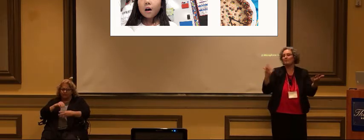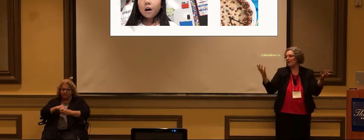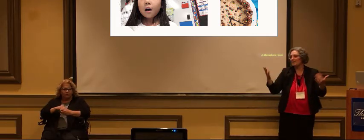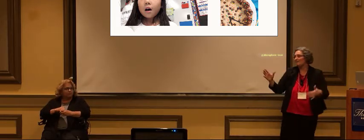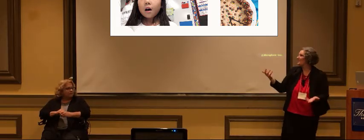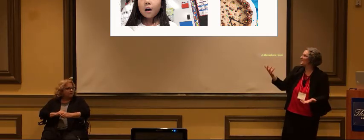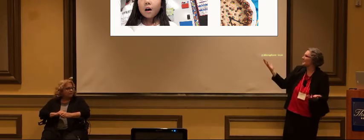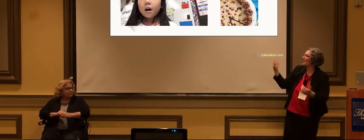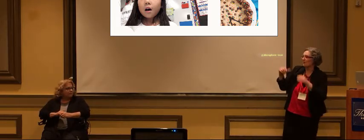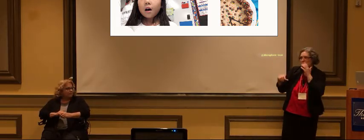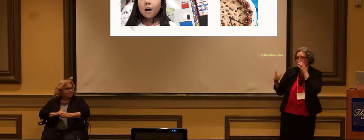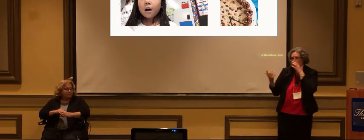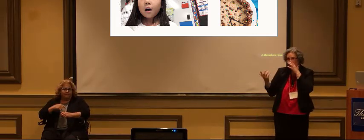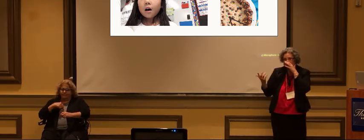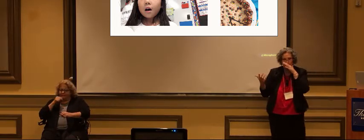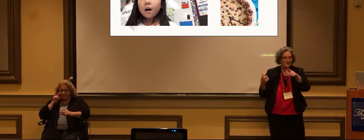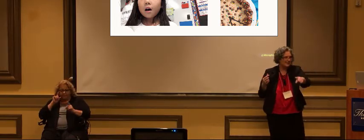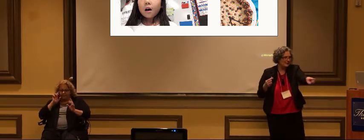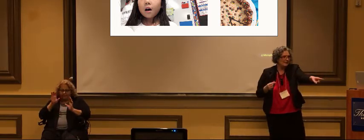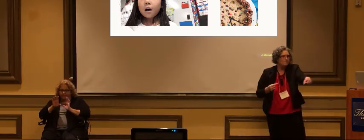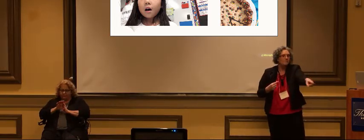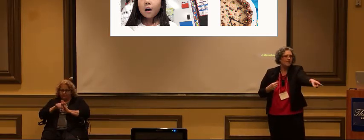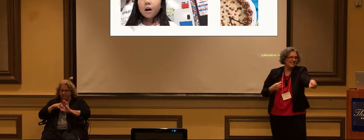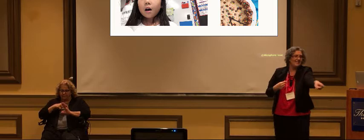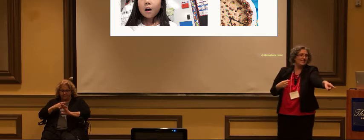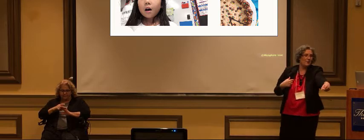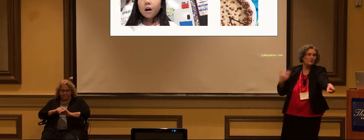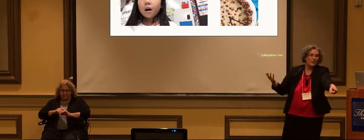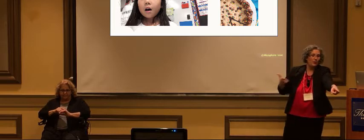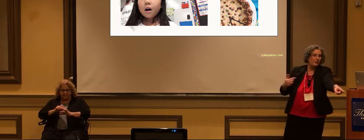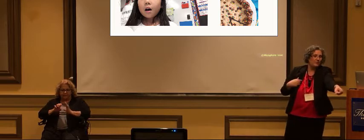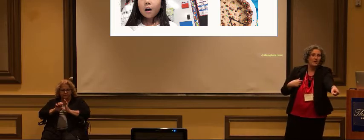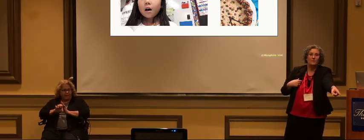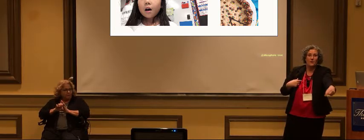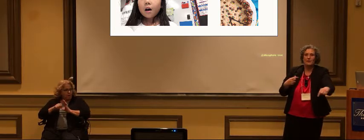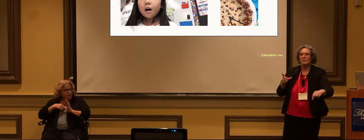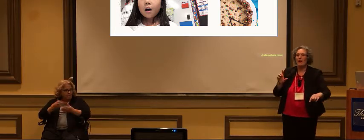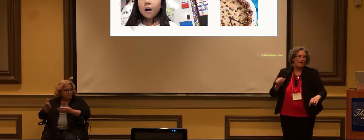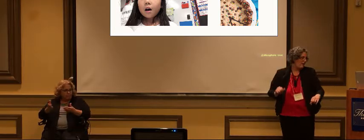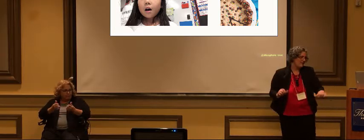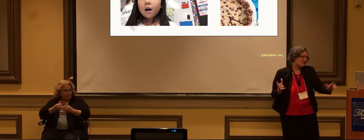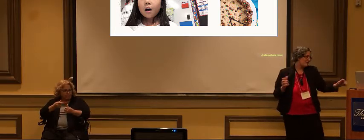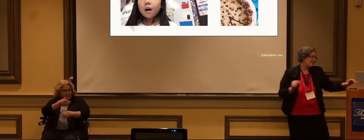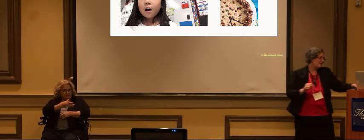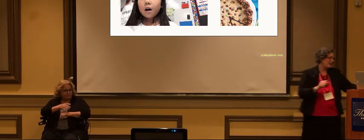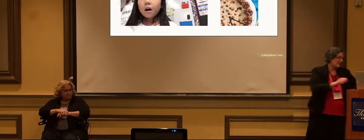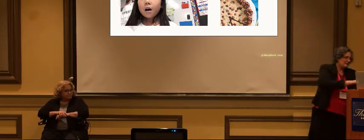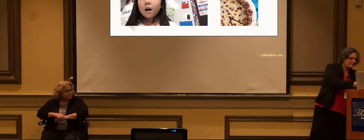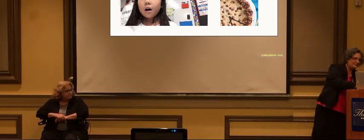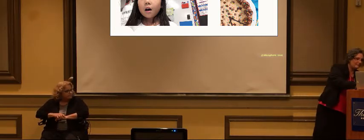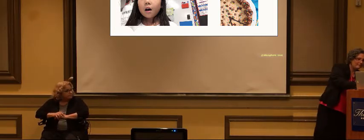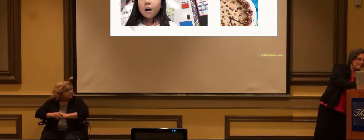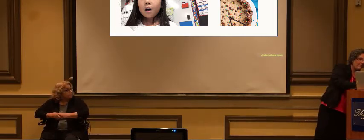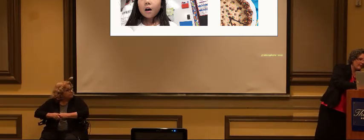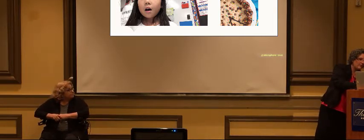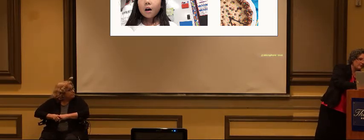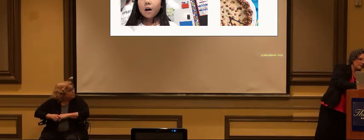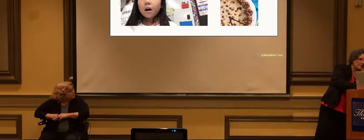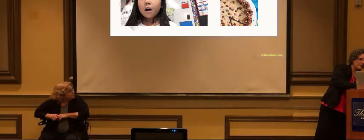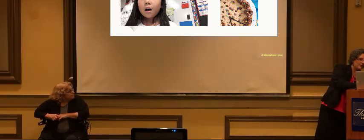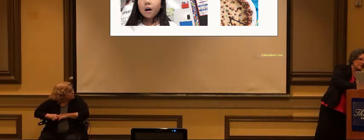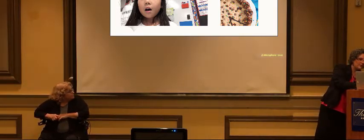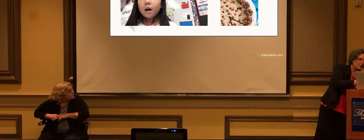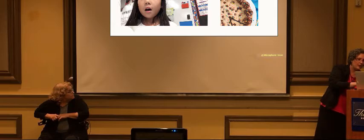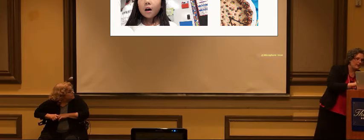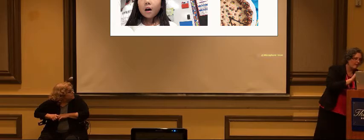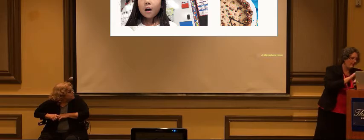I didn't take a picture of it for whatever reason. It's in the examples I brought with me up front, but it's amazing.